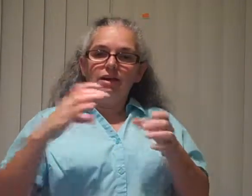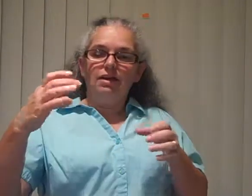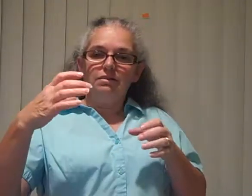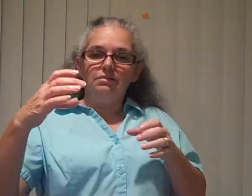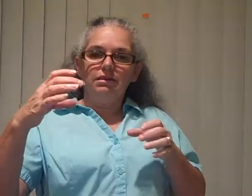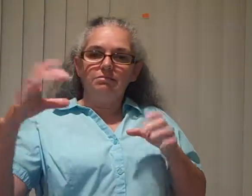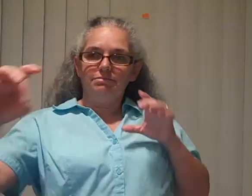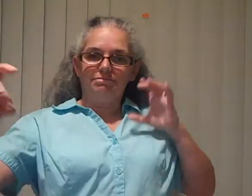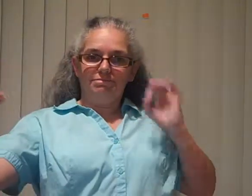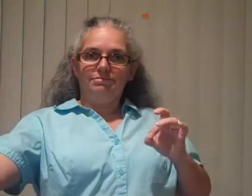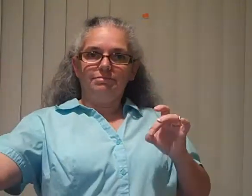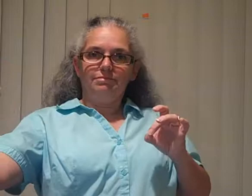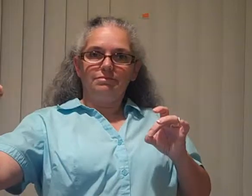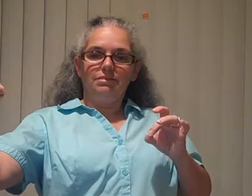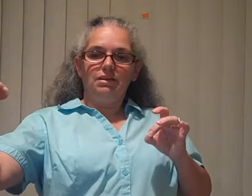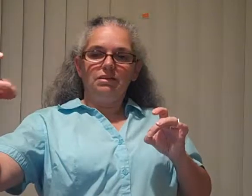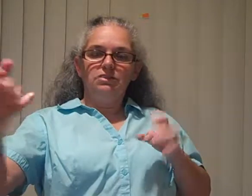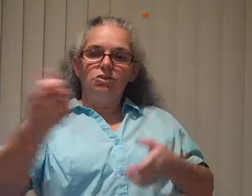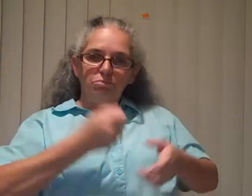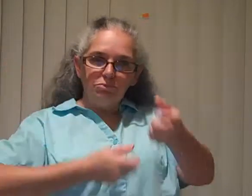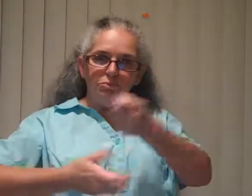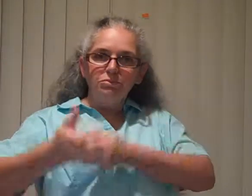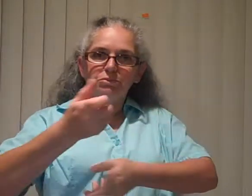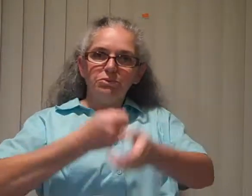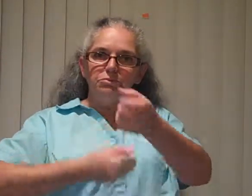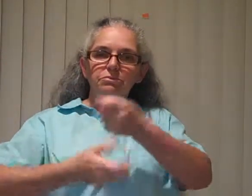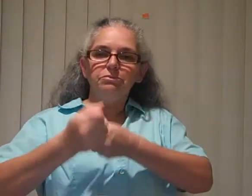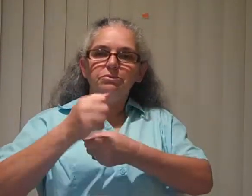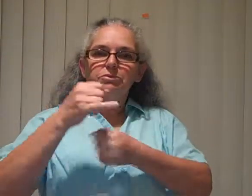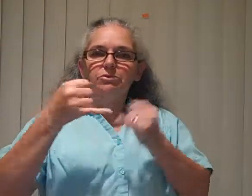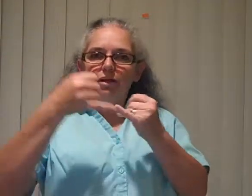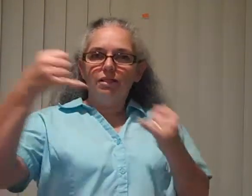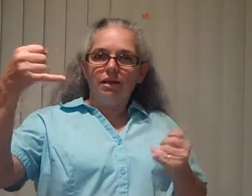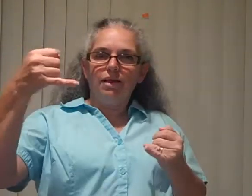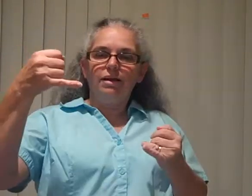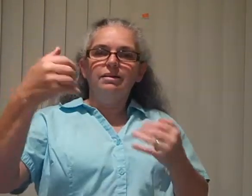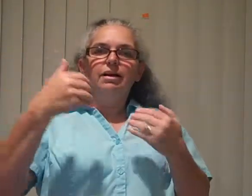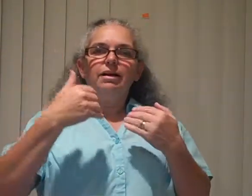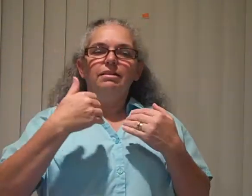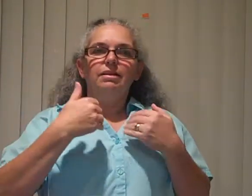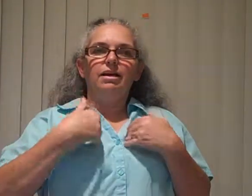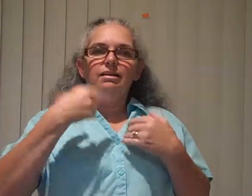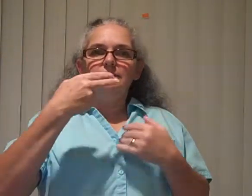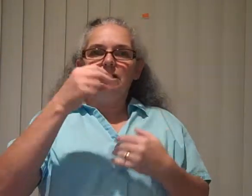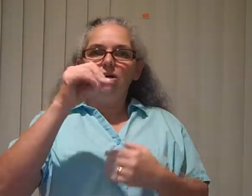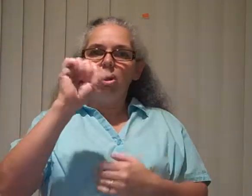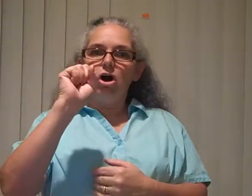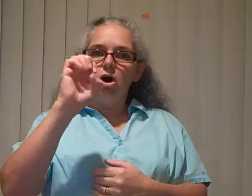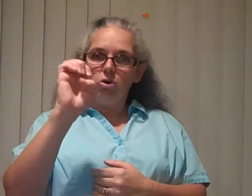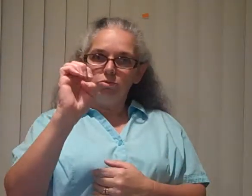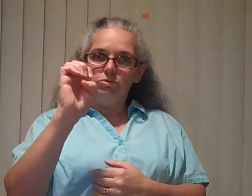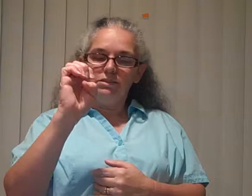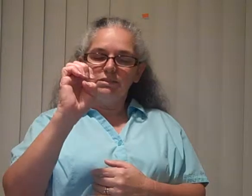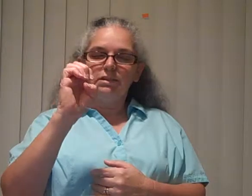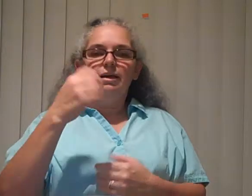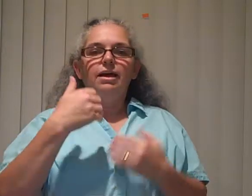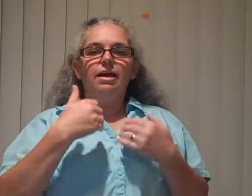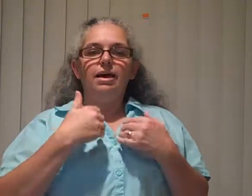line that has got a big hose on it with like a male receptacle on it. And on the side of your boat, you've got a female receptacle. So you pull